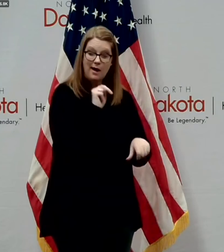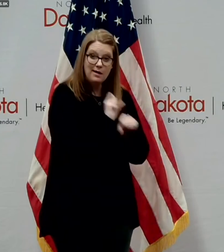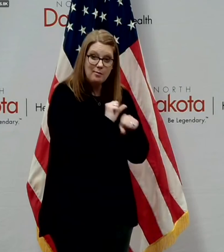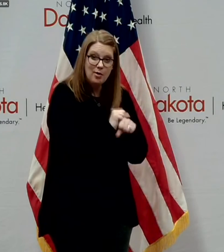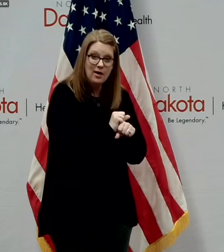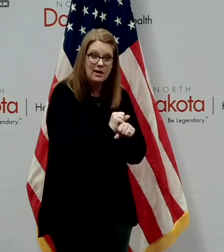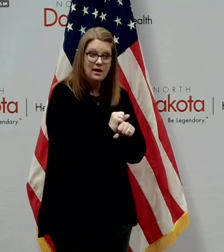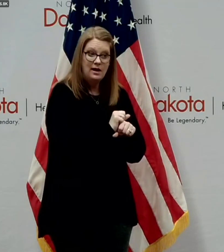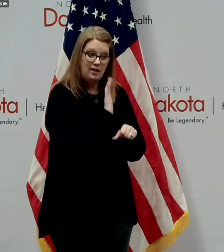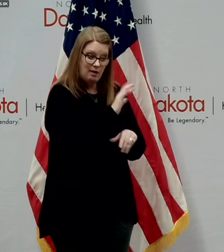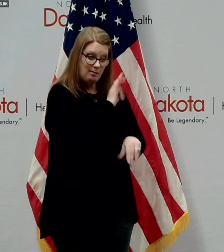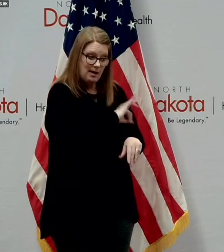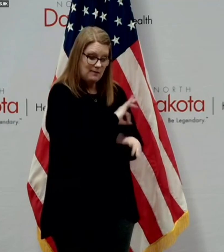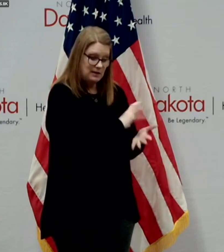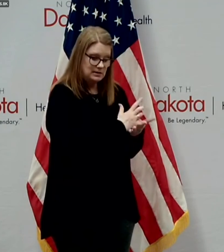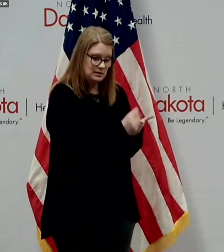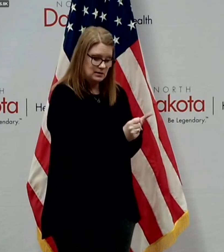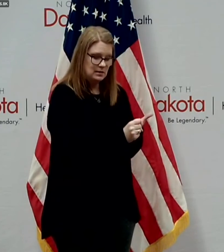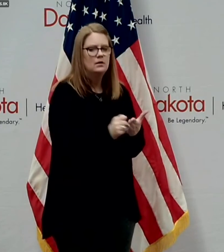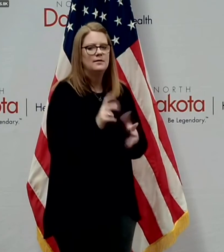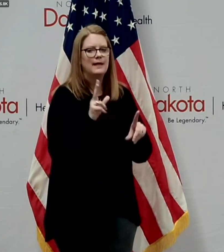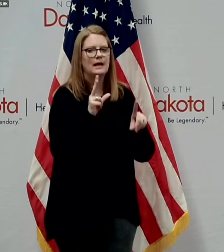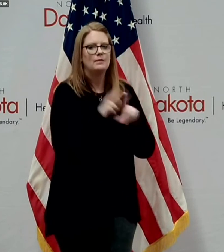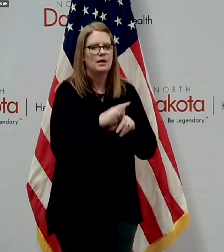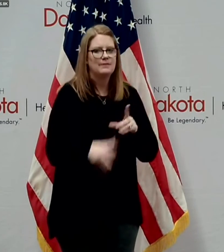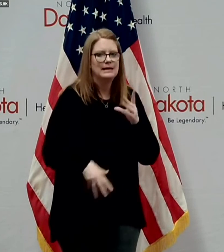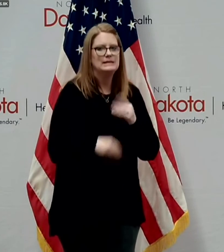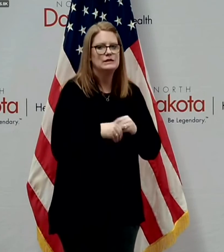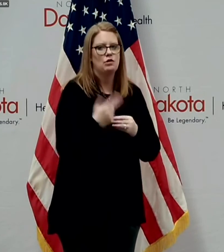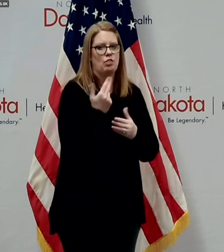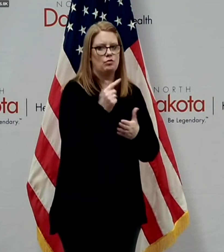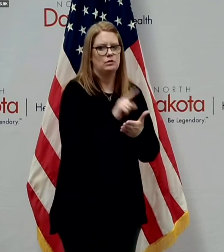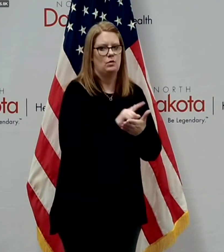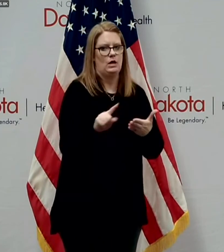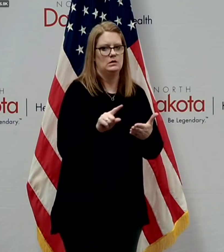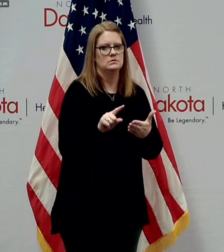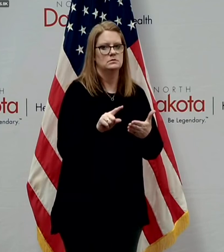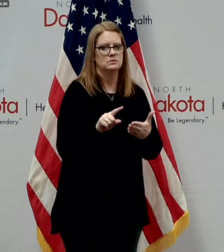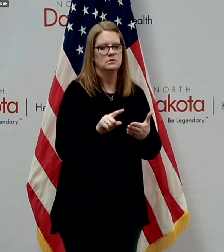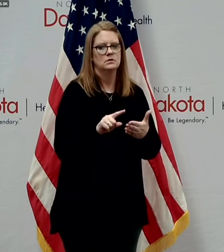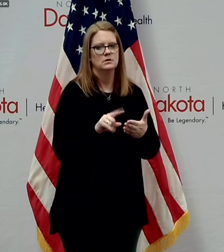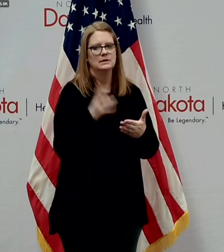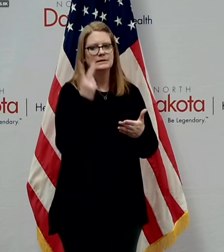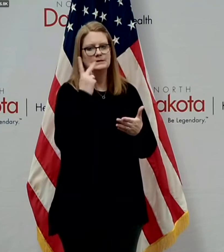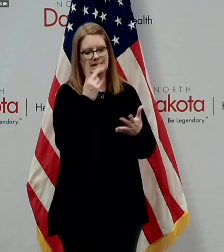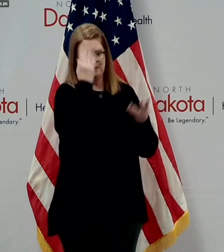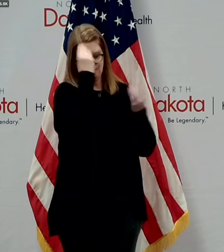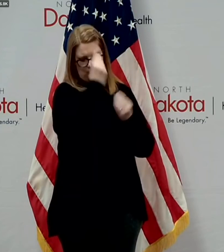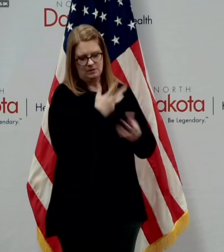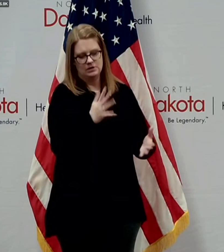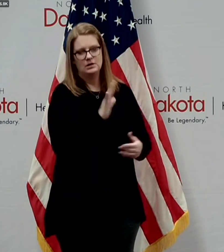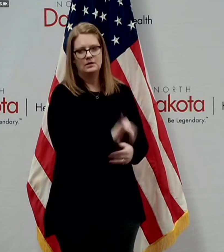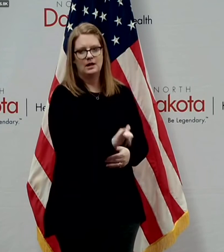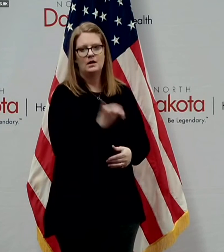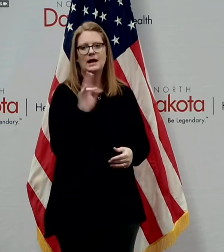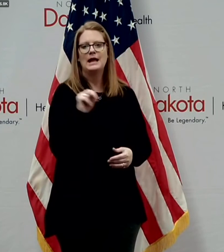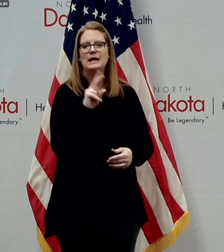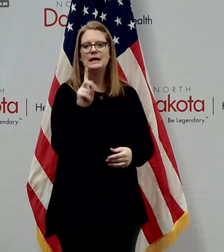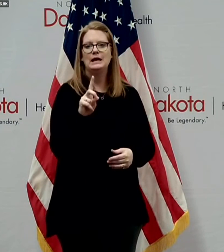unemployed benefits ran out and they can apply for additional 13 weeks. So again, check out that information at